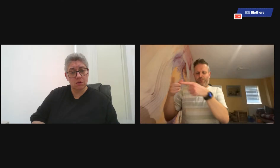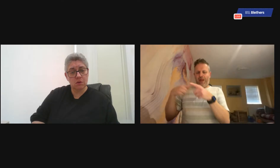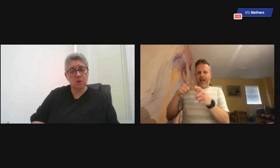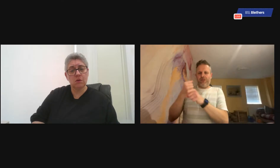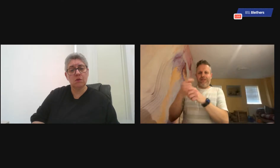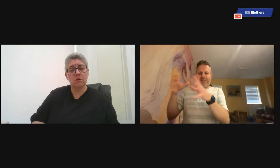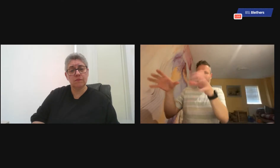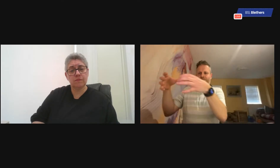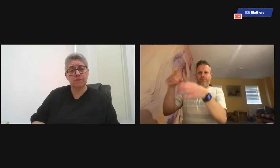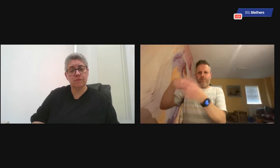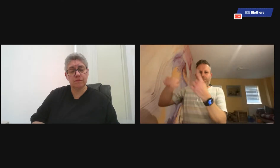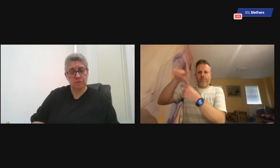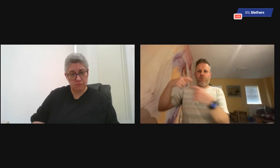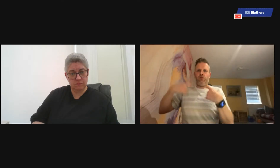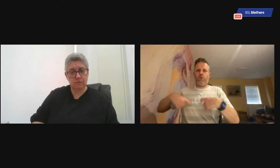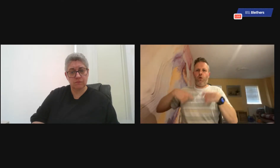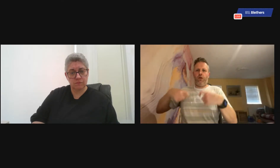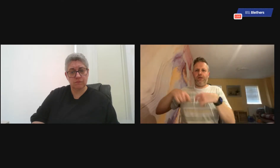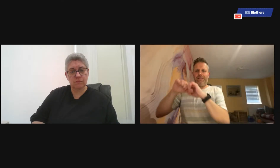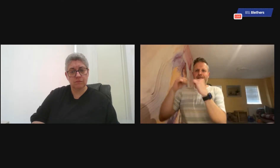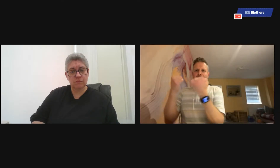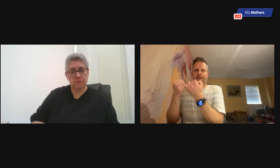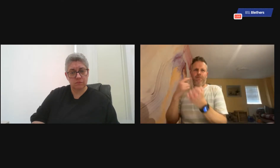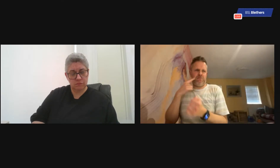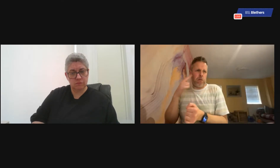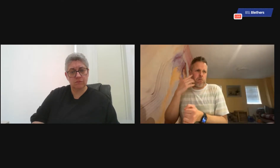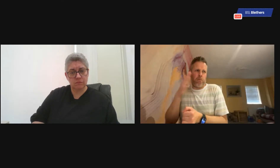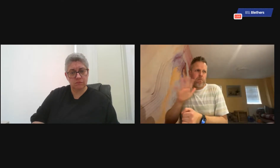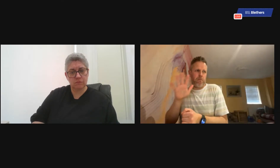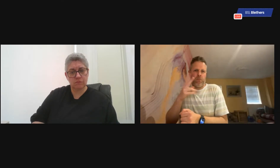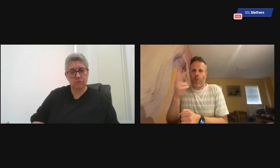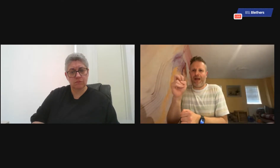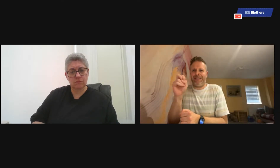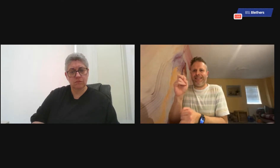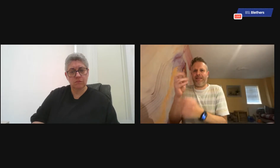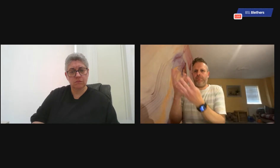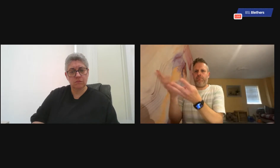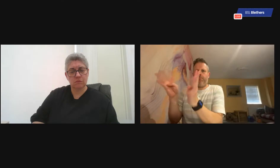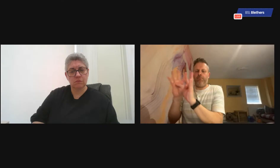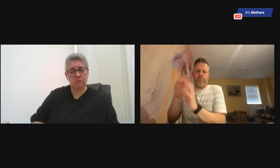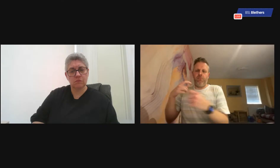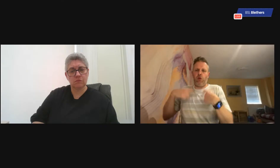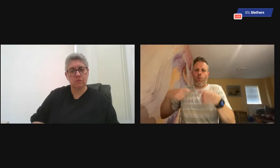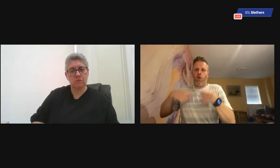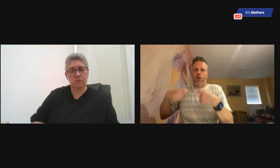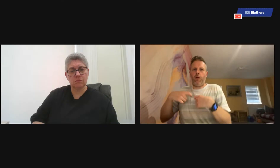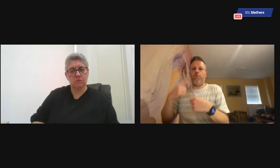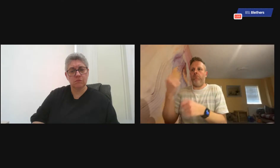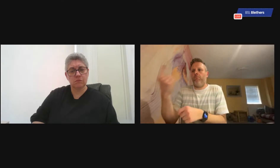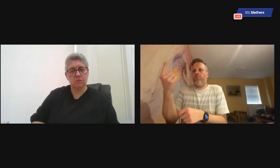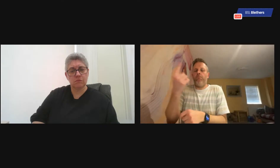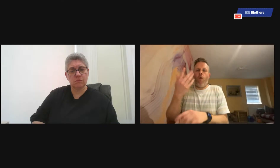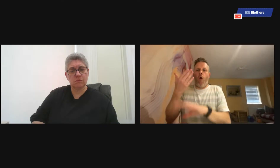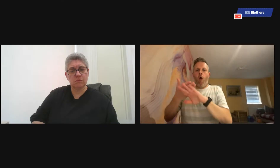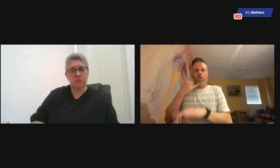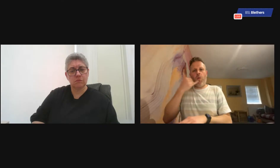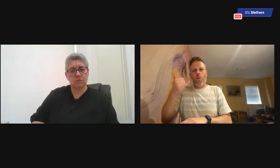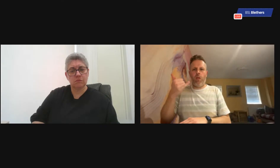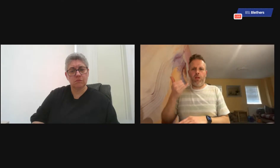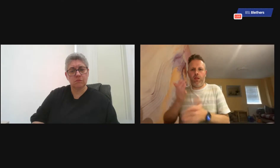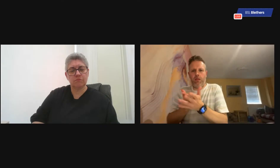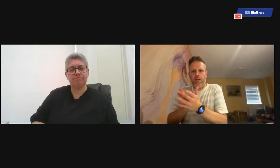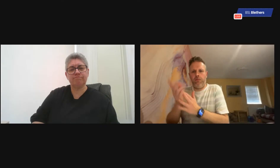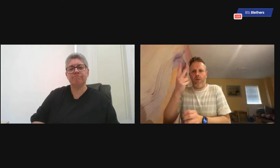Wow. Wow. I think within the agency, they have a social work team of maybe 20 social